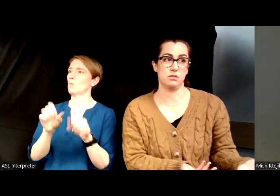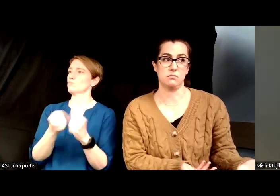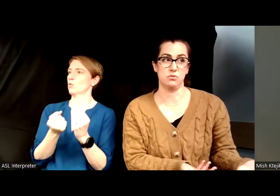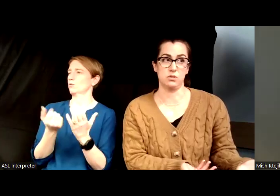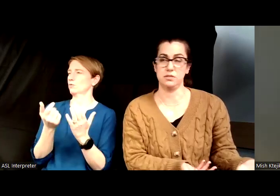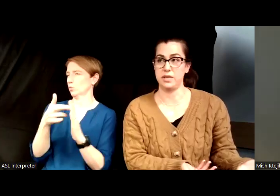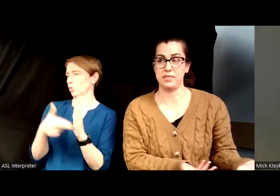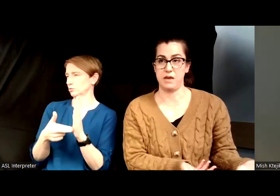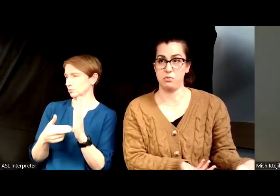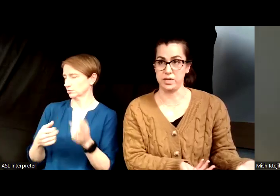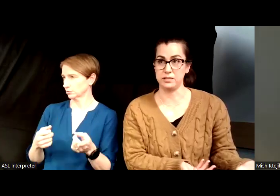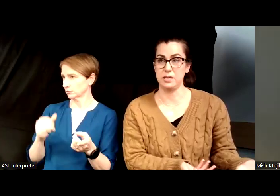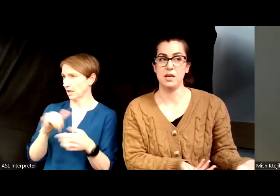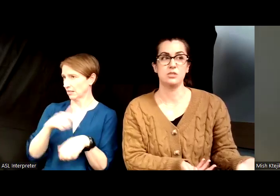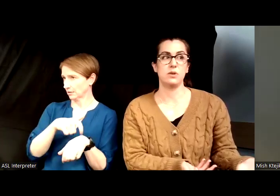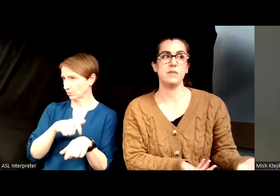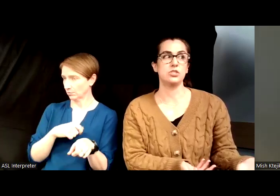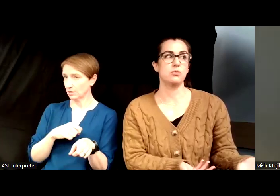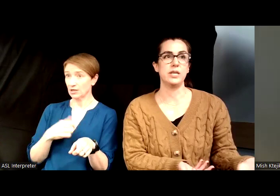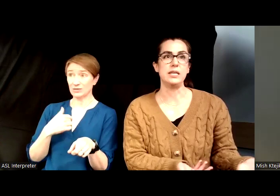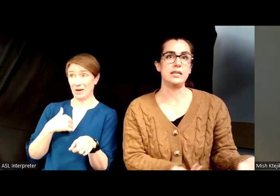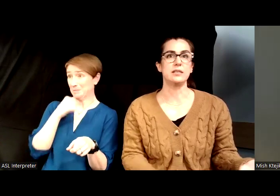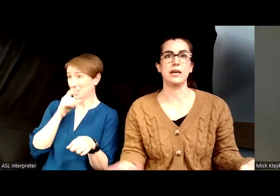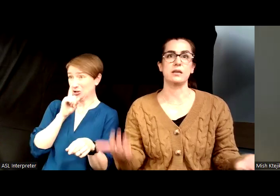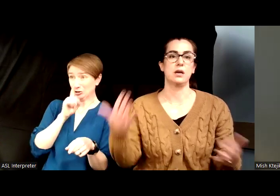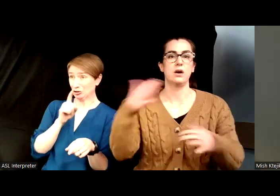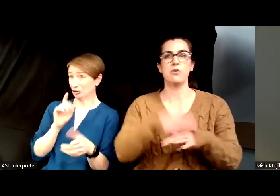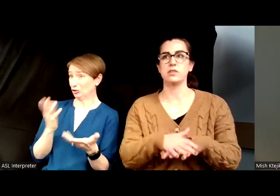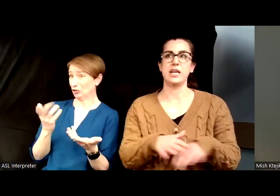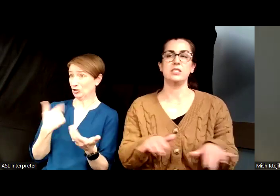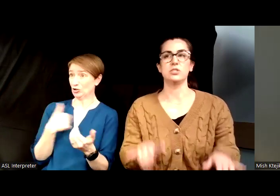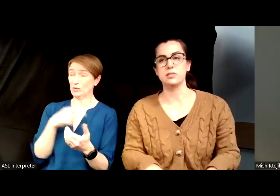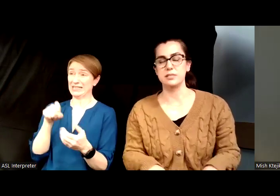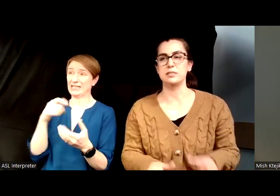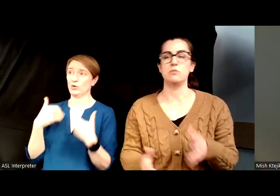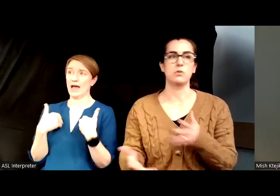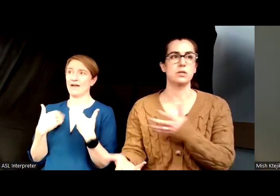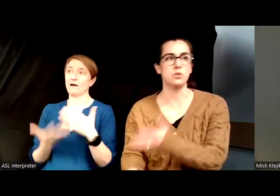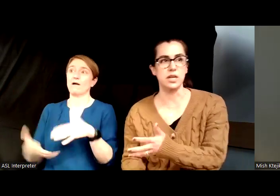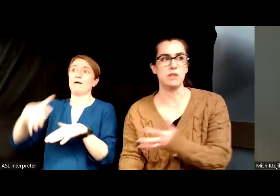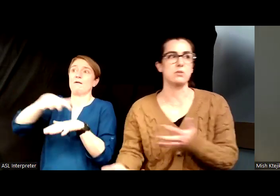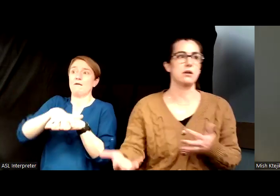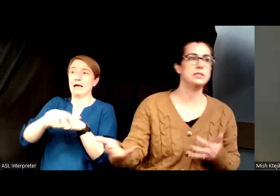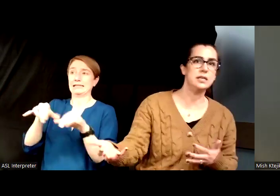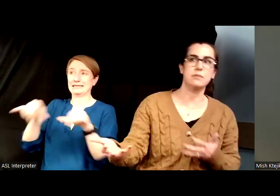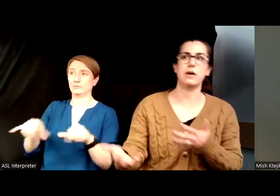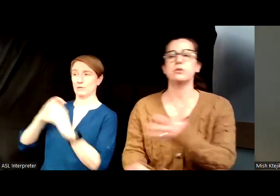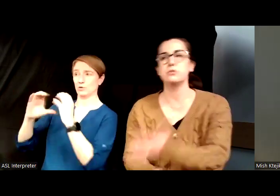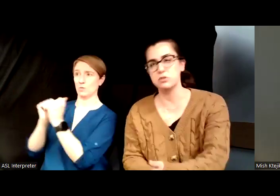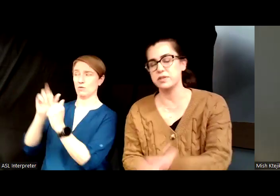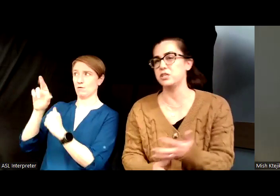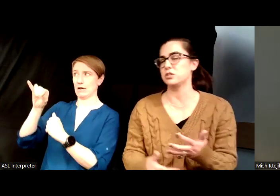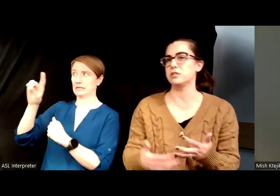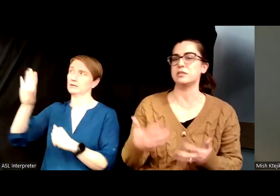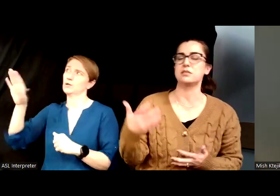licensure rules at that point. So I'm not sure we need to like overlay an additional system where we're communicating with RID about